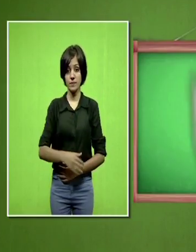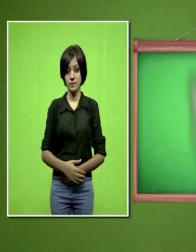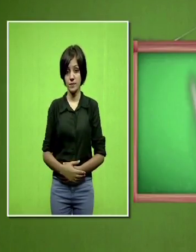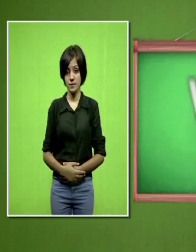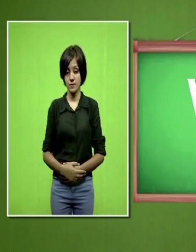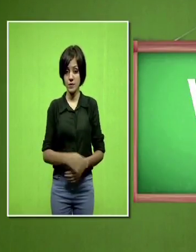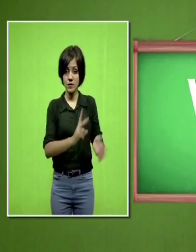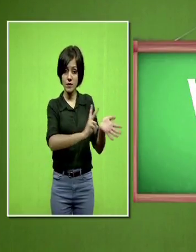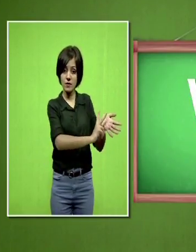V,